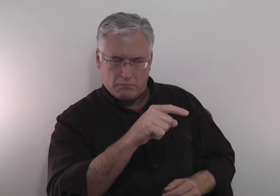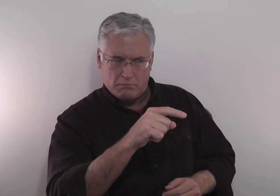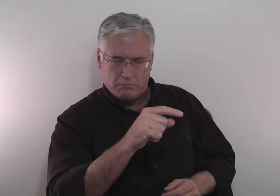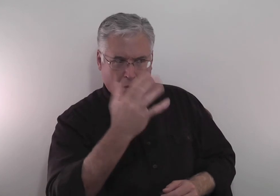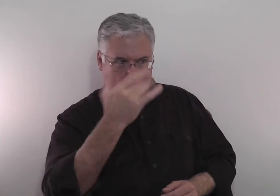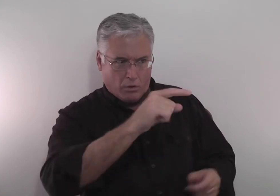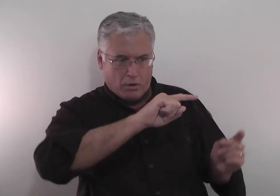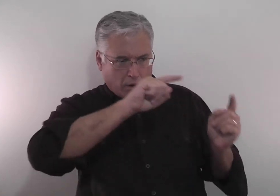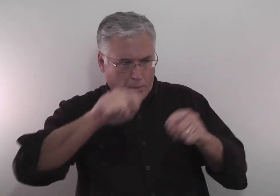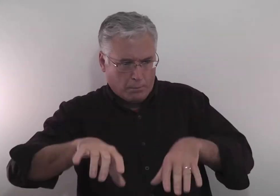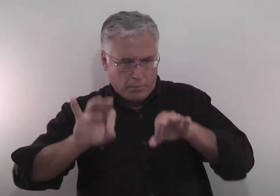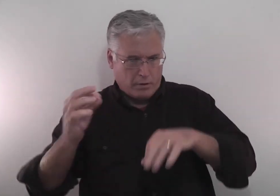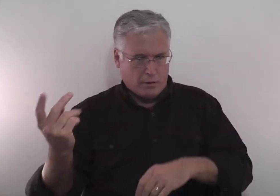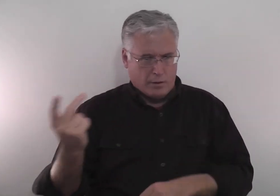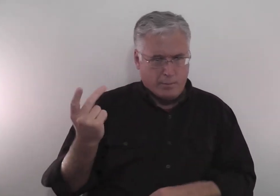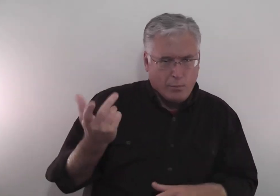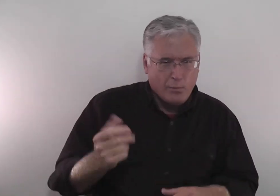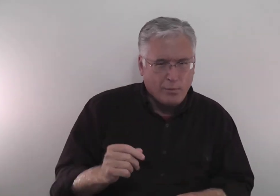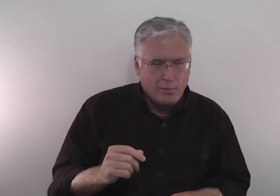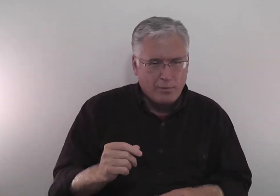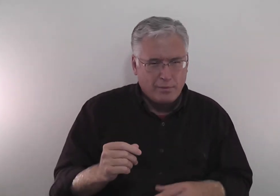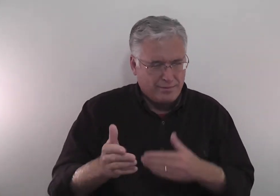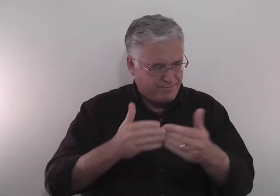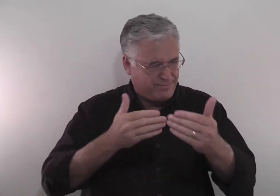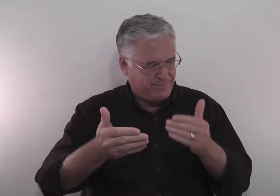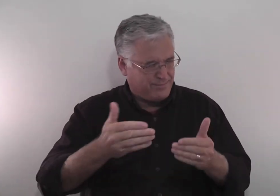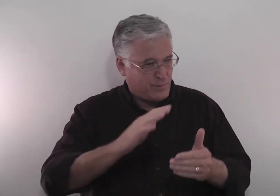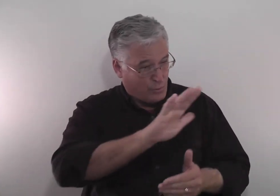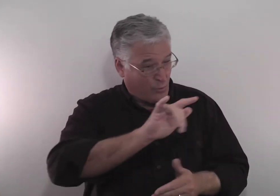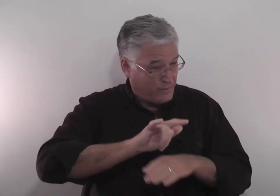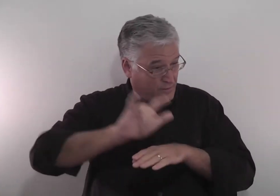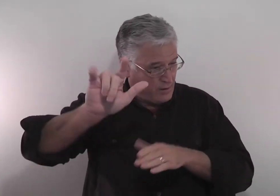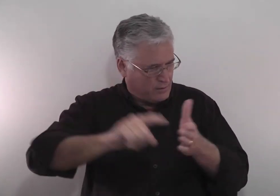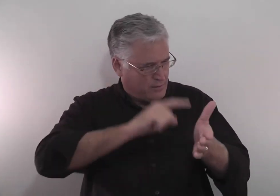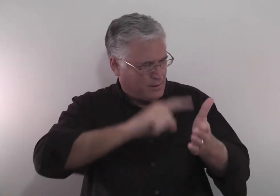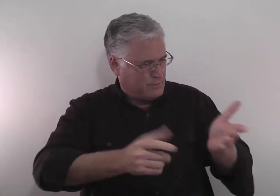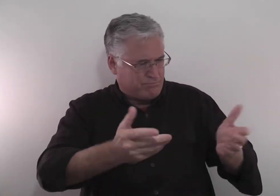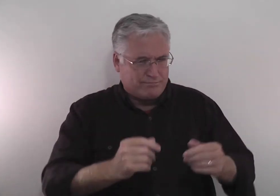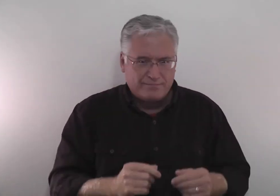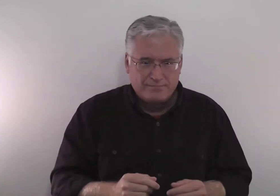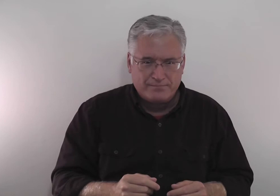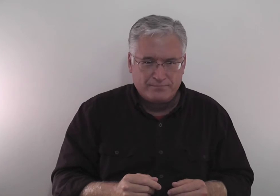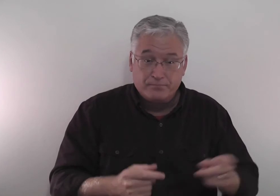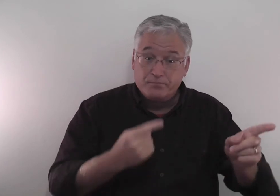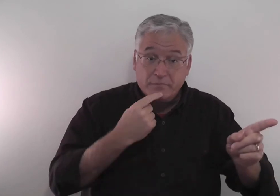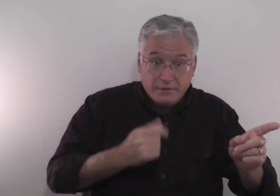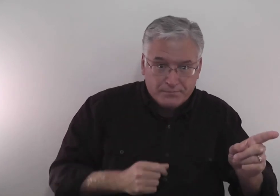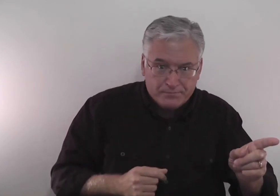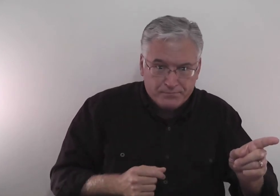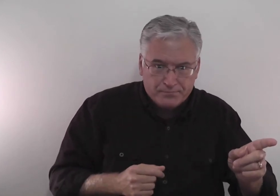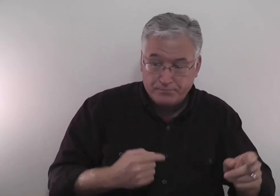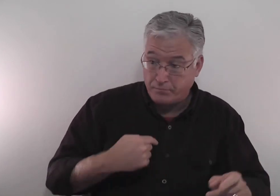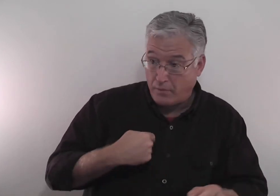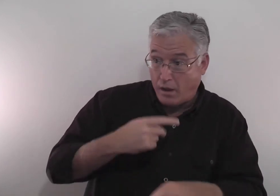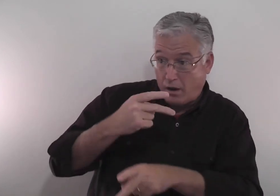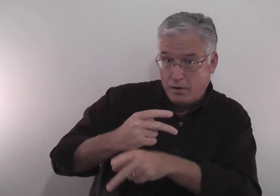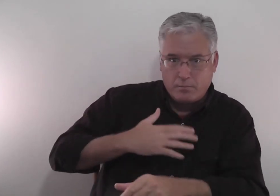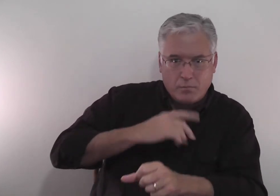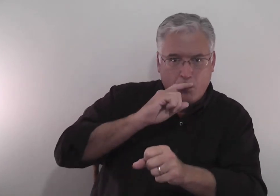looked at him and said, "You were still willing to come and pick us up? Even though your flight was canceled?" And the man said,